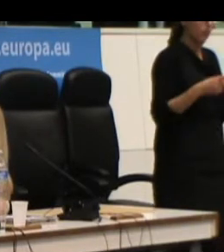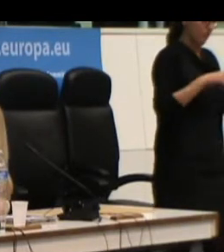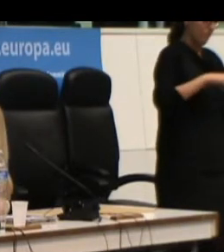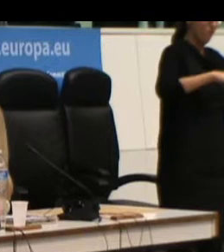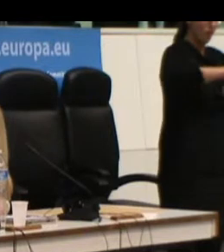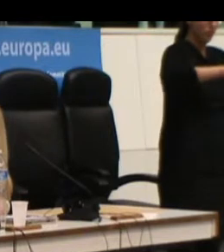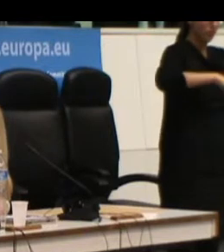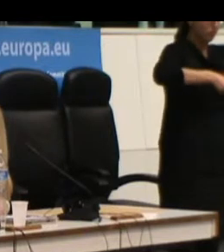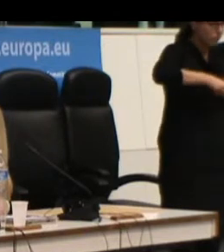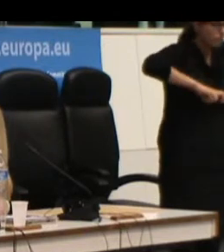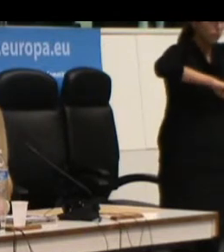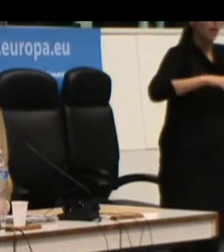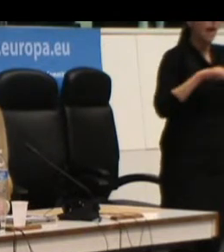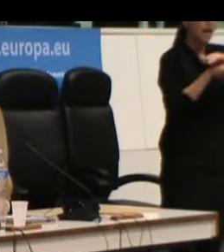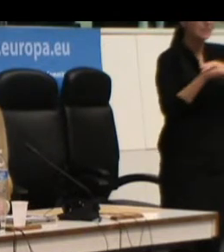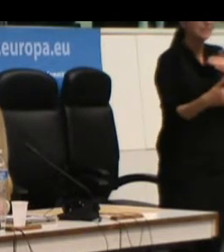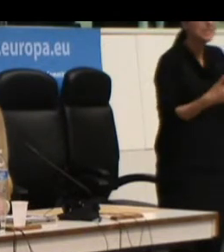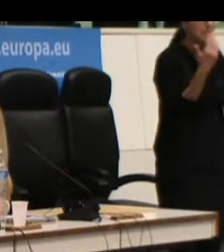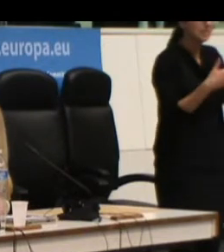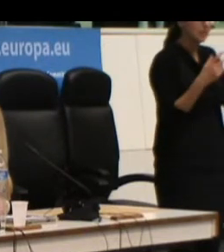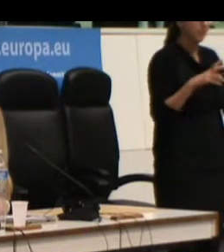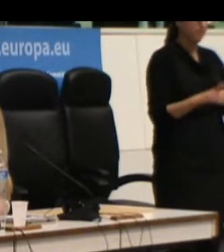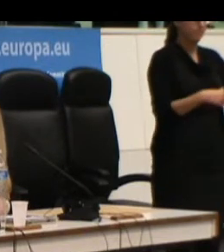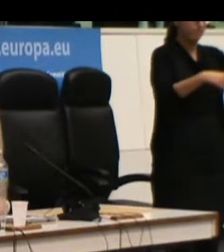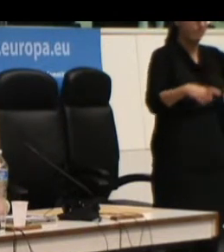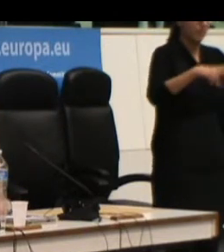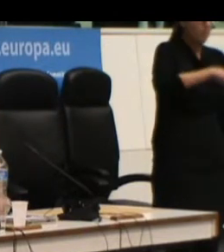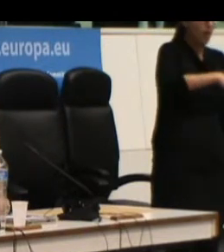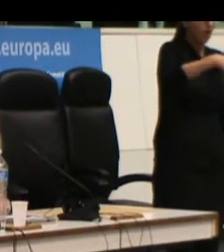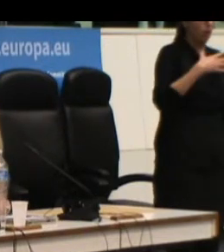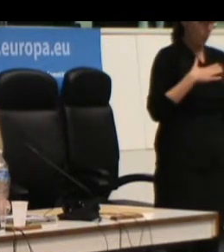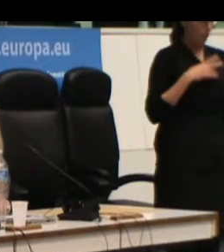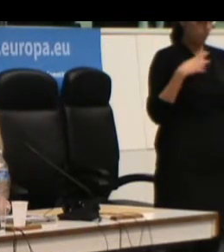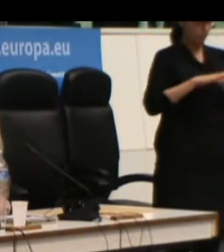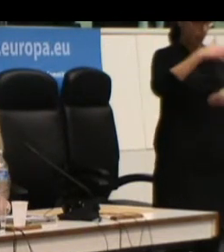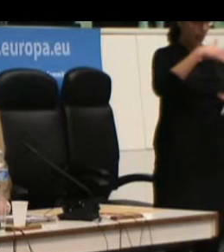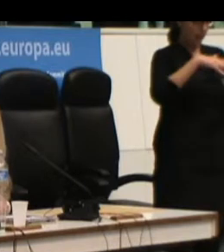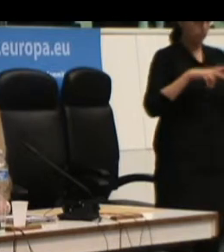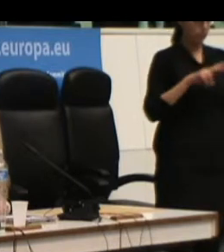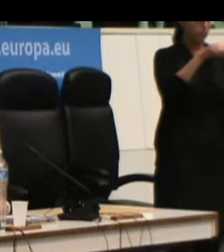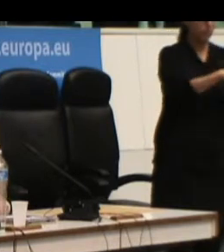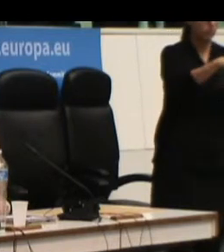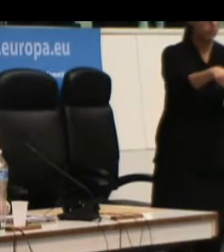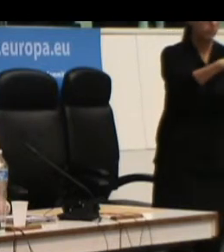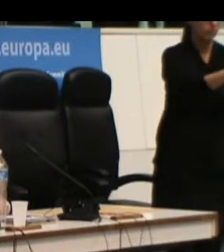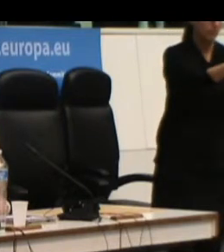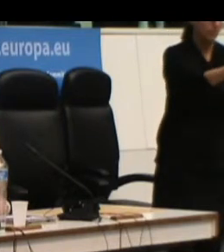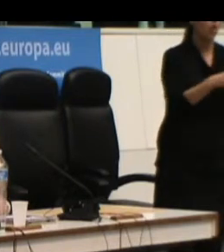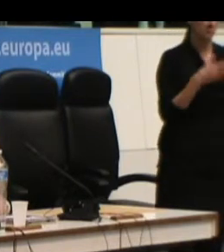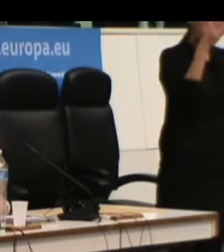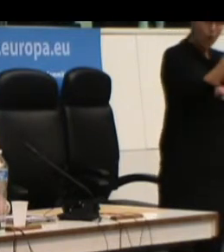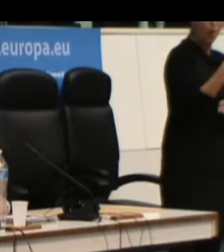furniture so you can get easy access to the plugs. So anyone wanting to plug their laptop in, just head for Greenwich or Wandsworth,